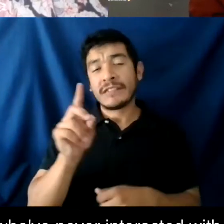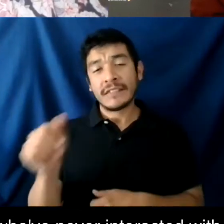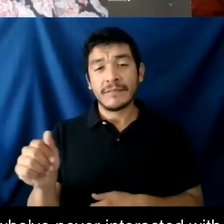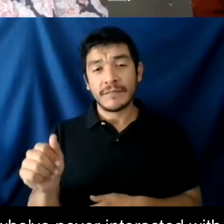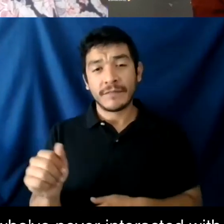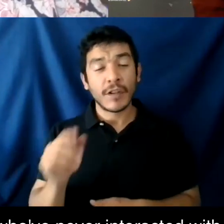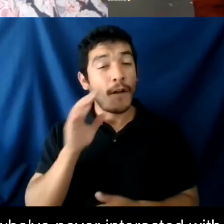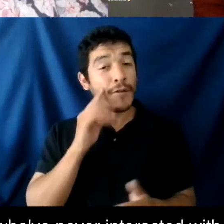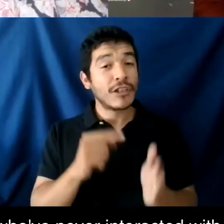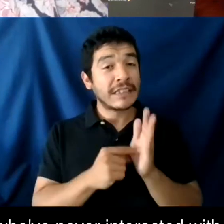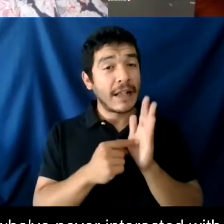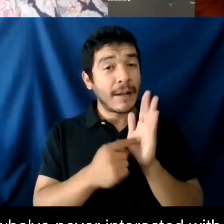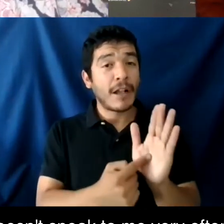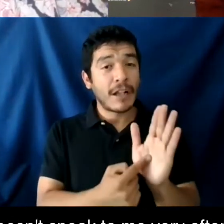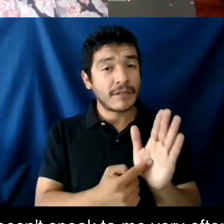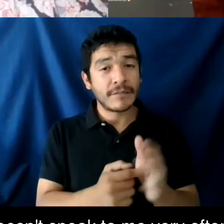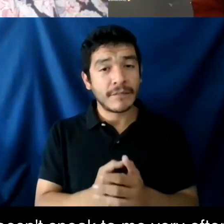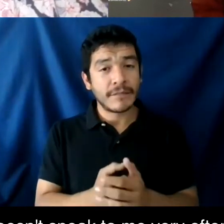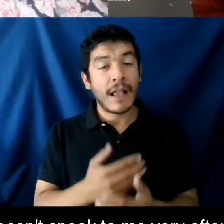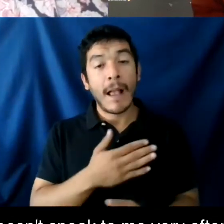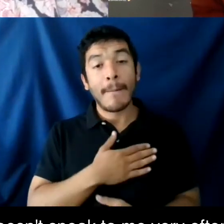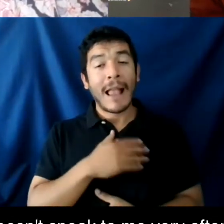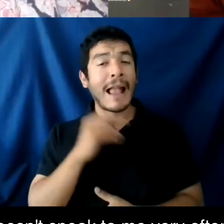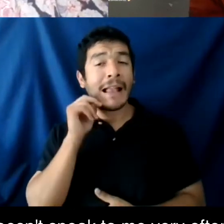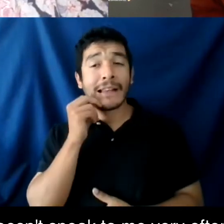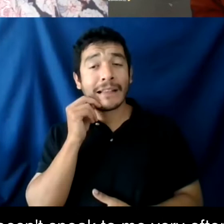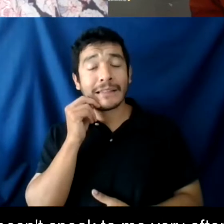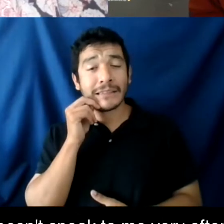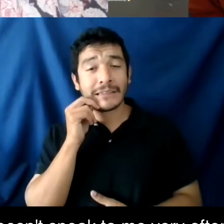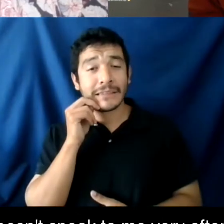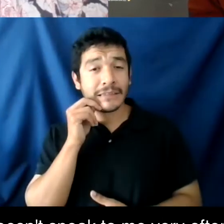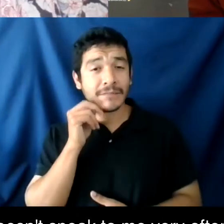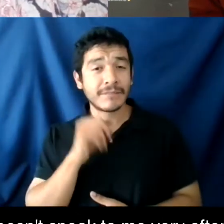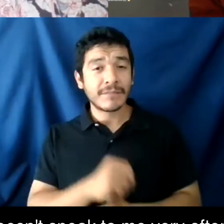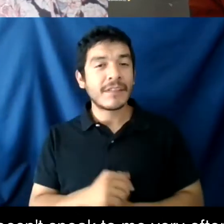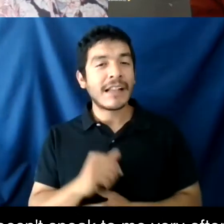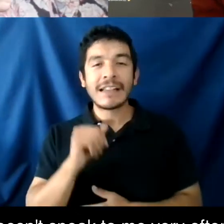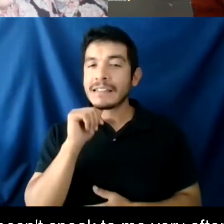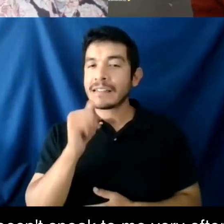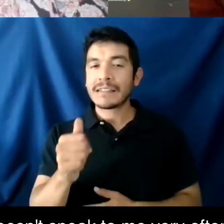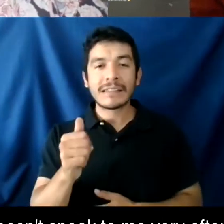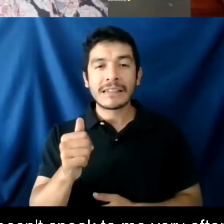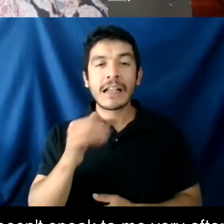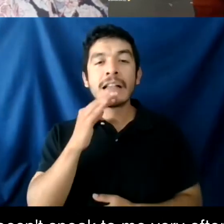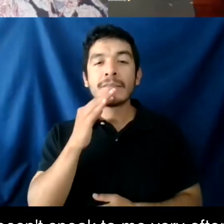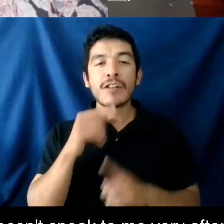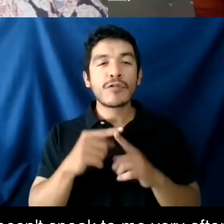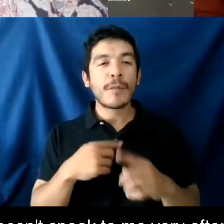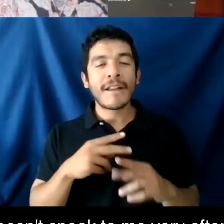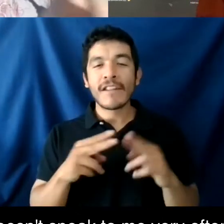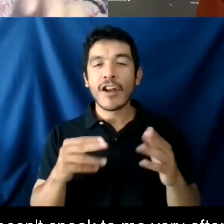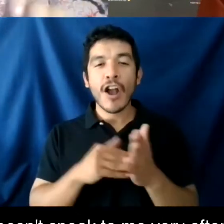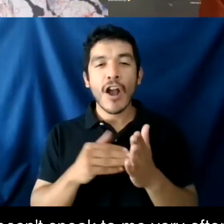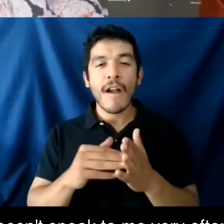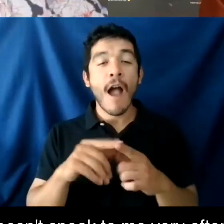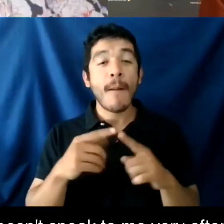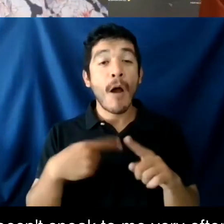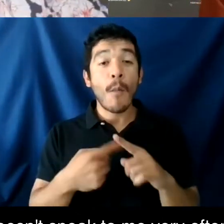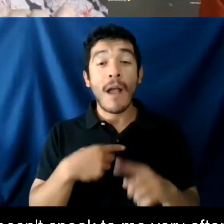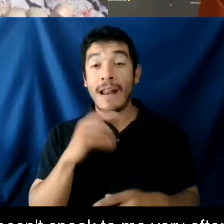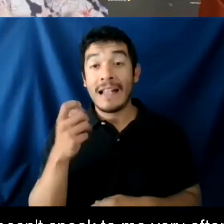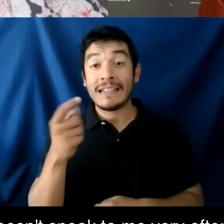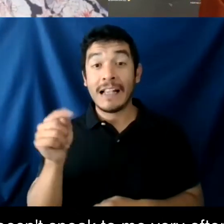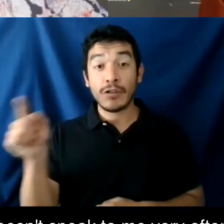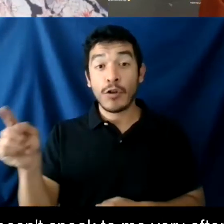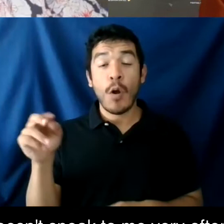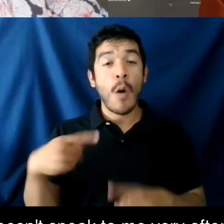for example, you know, my niece doesn't speak to me very often, but then when I text her